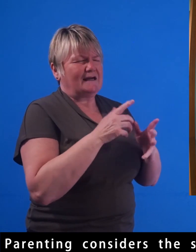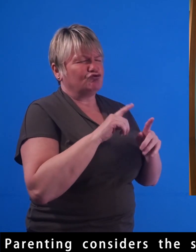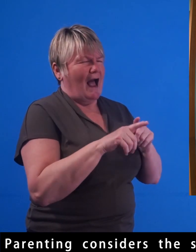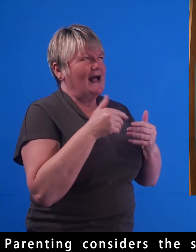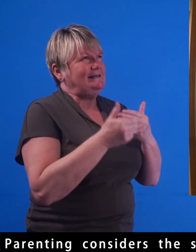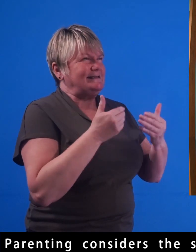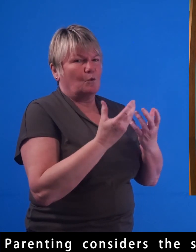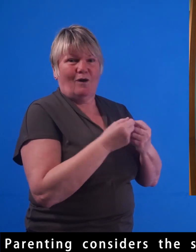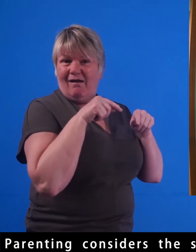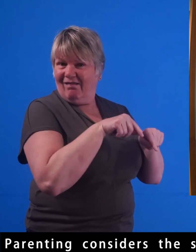with.